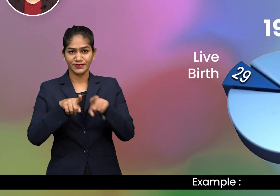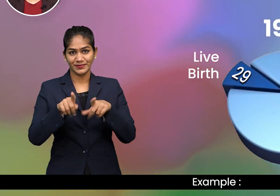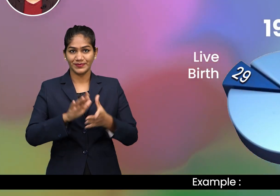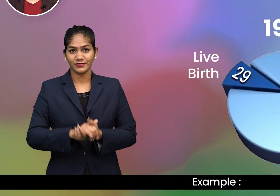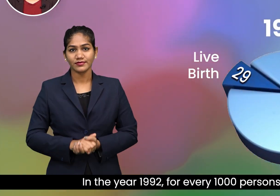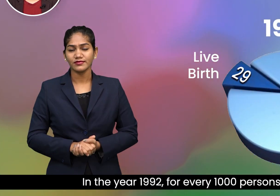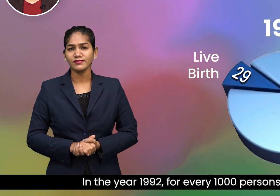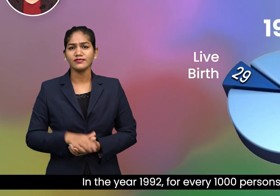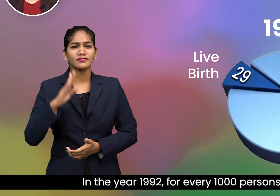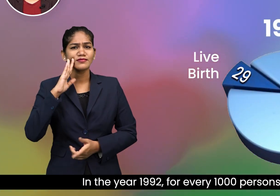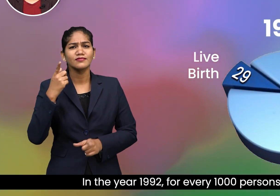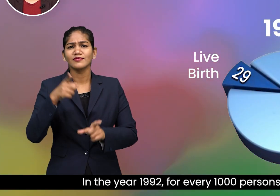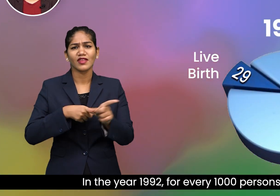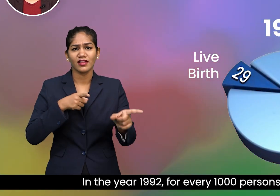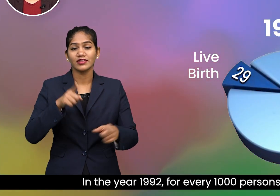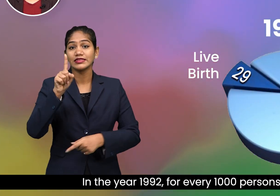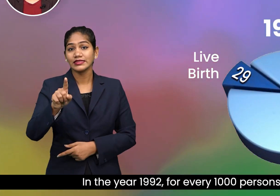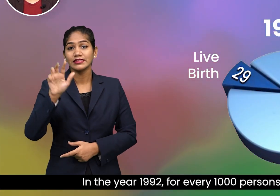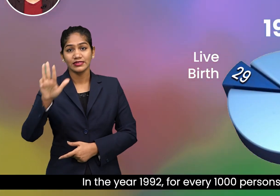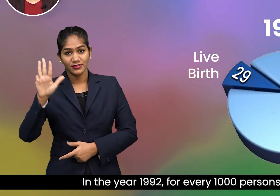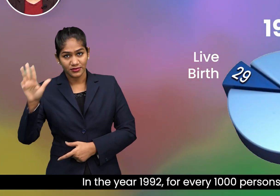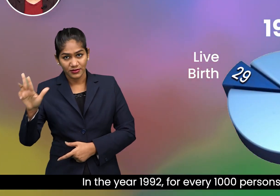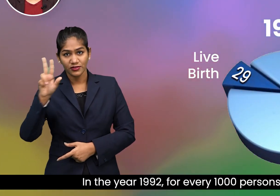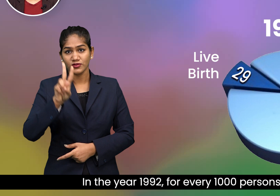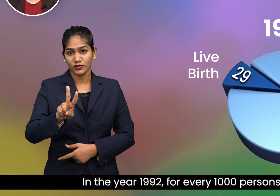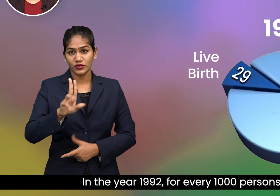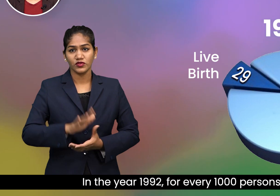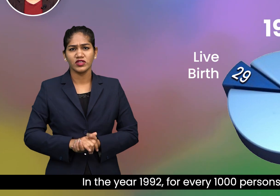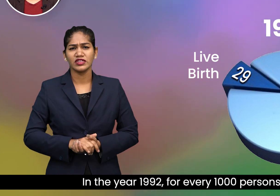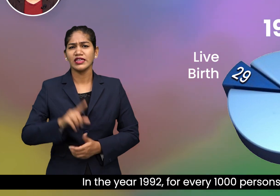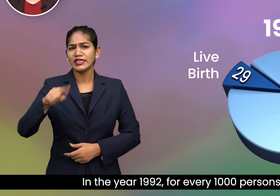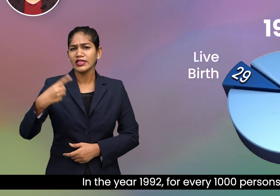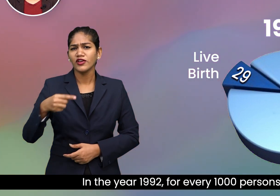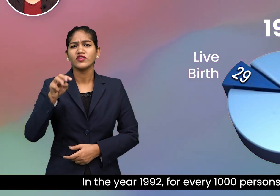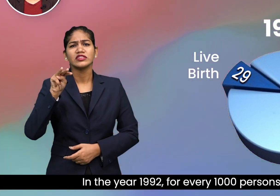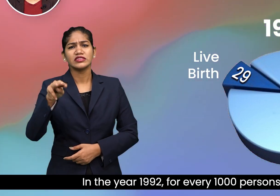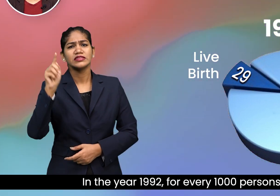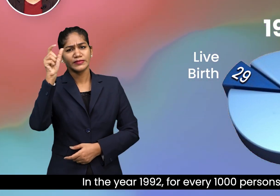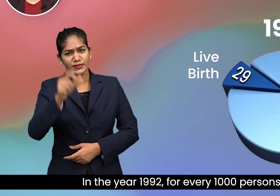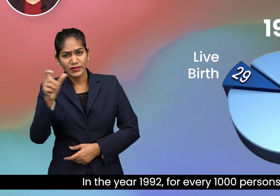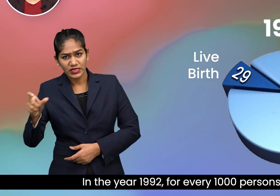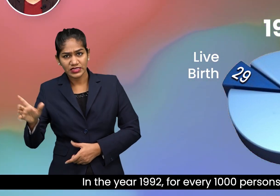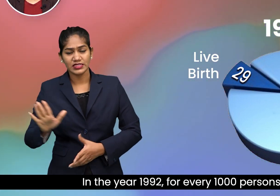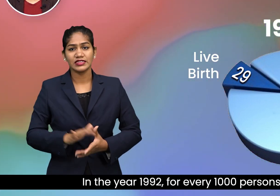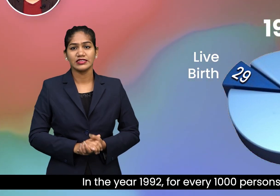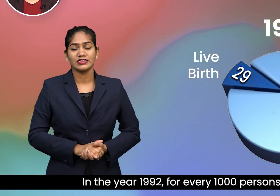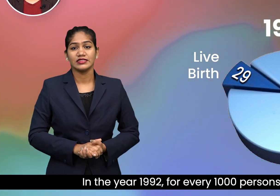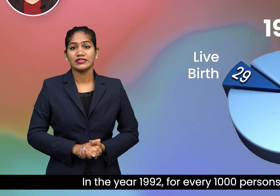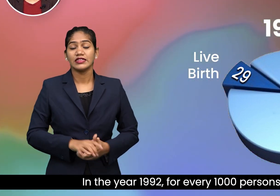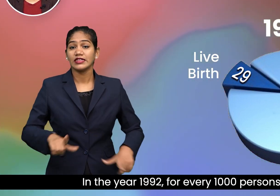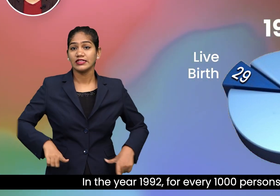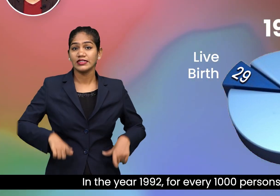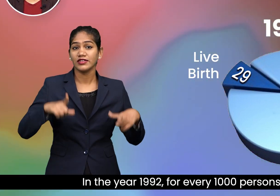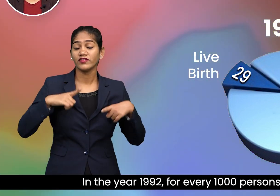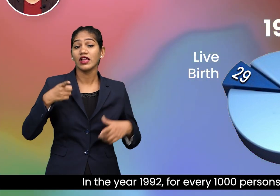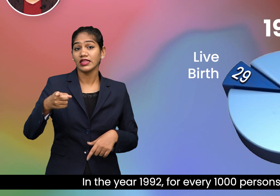Example: in the year 1992, for every 1,000 persons living